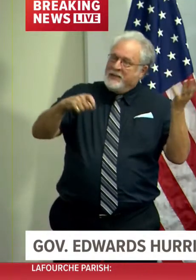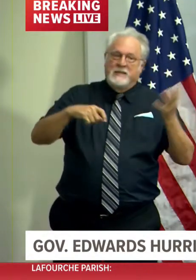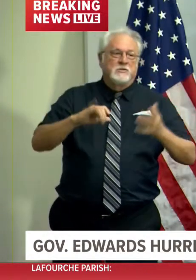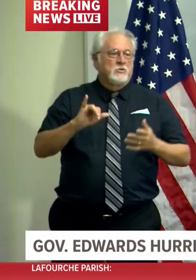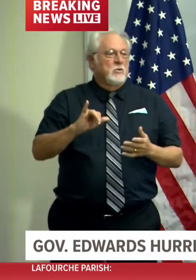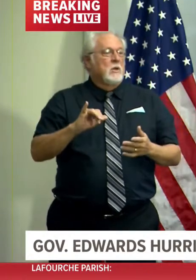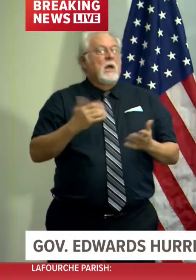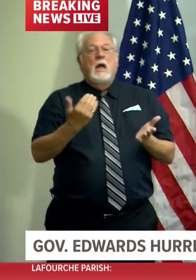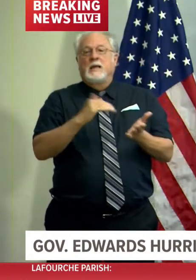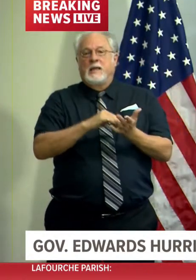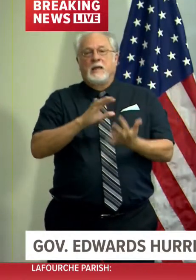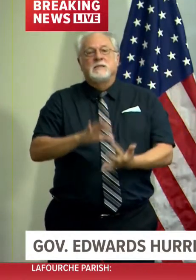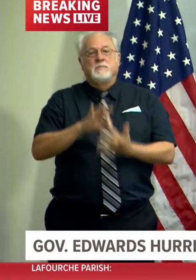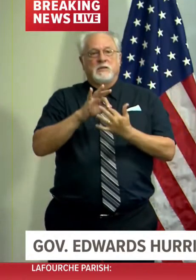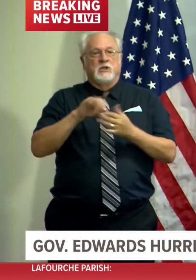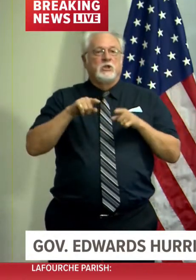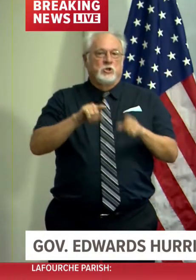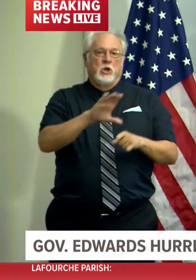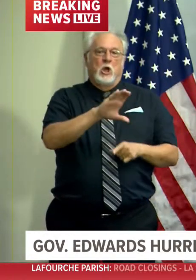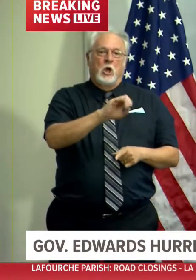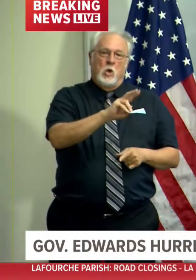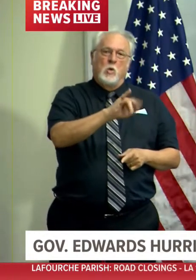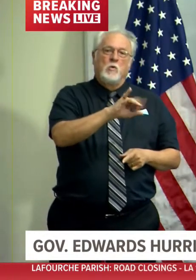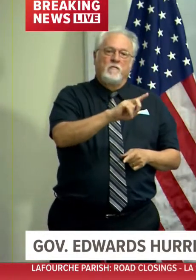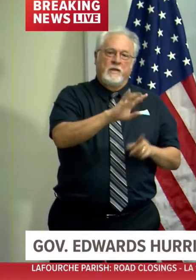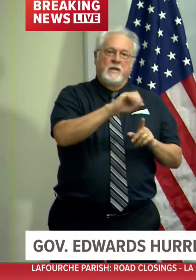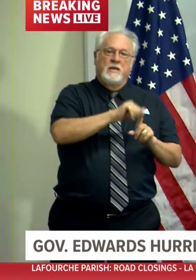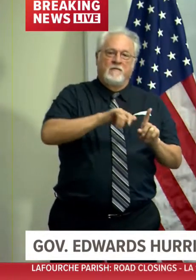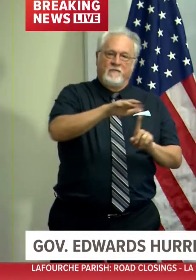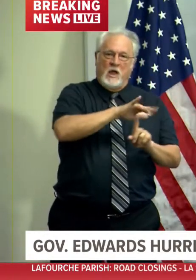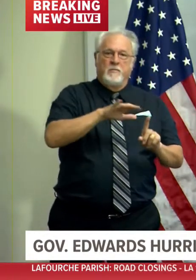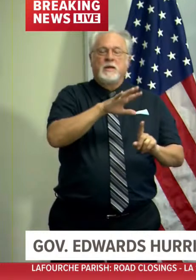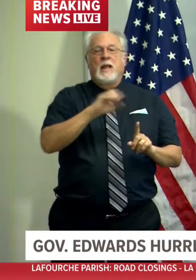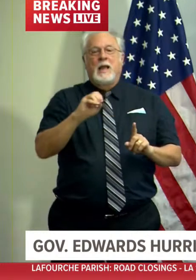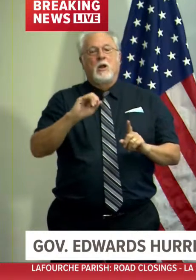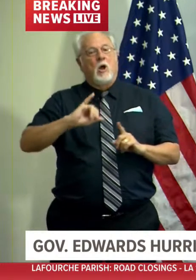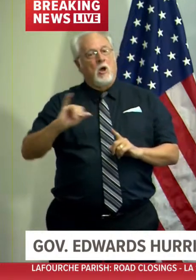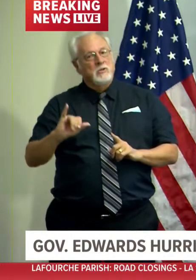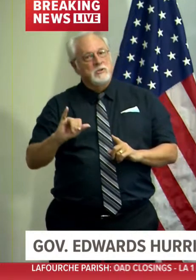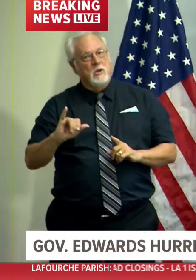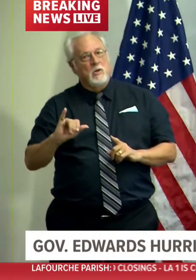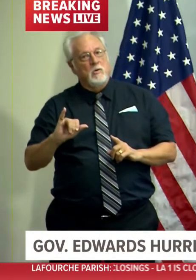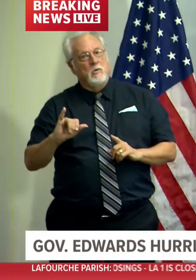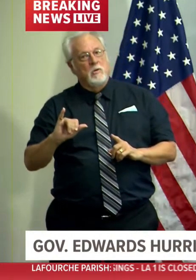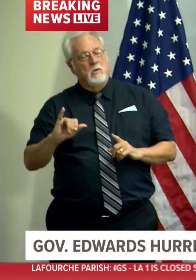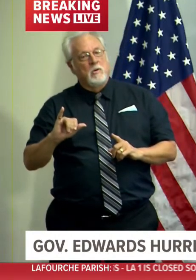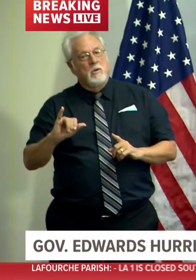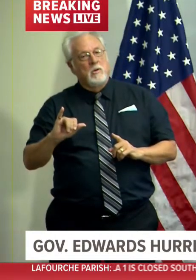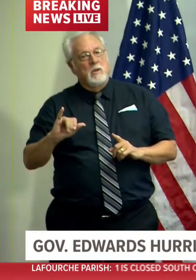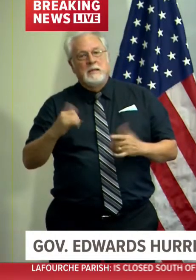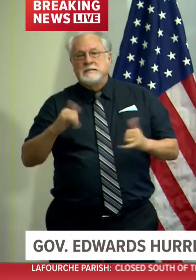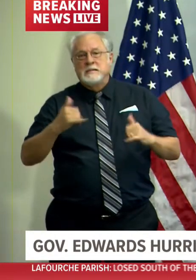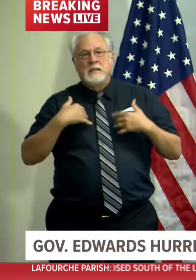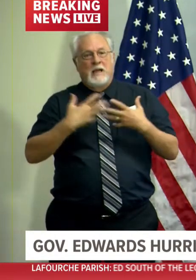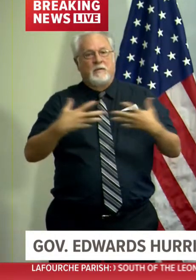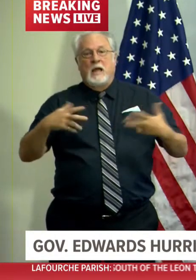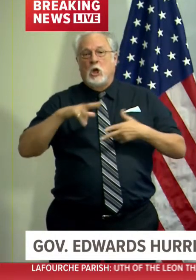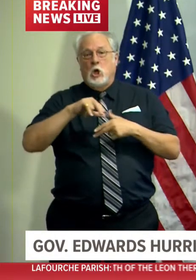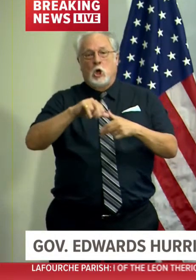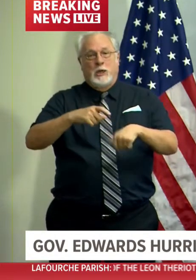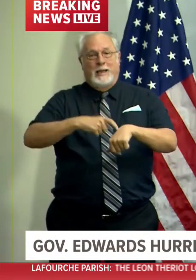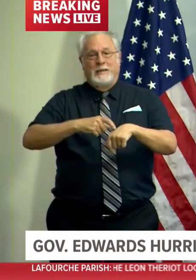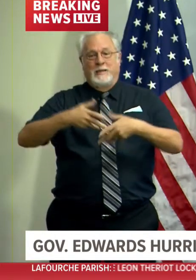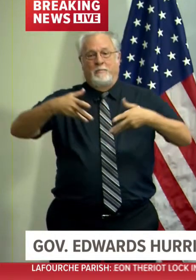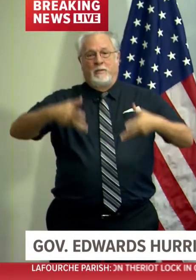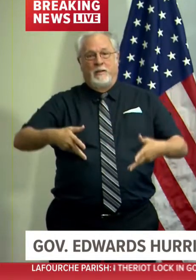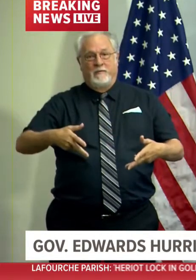well. Again, especially in a COVID environment, and also because we still have a lot of hurricane season ahead